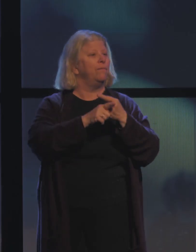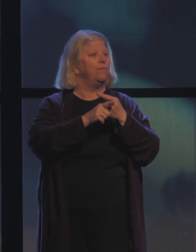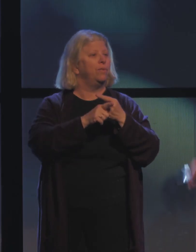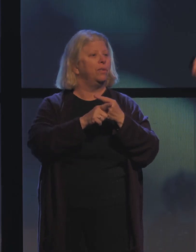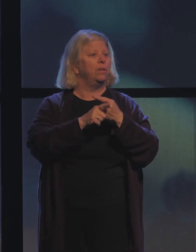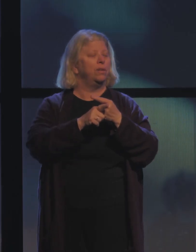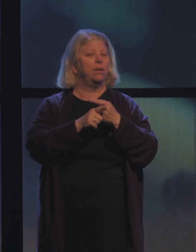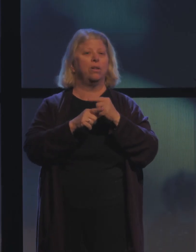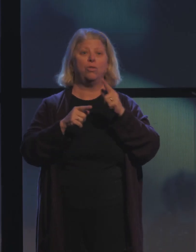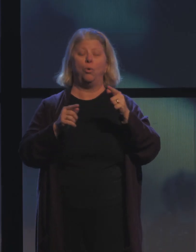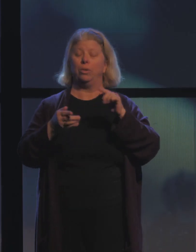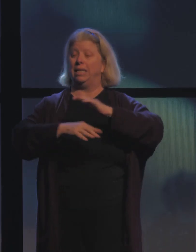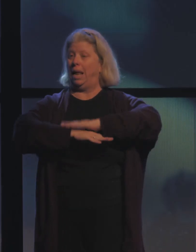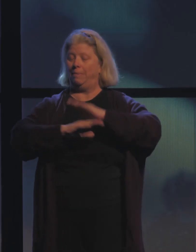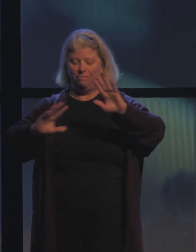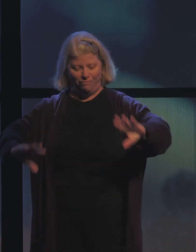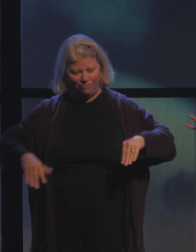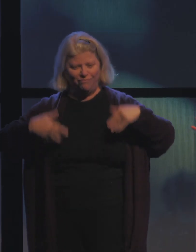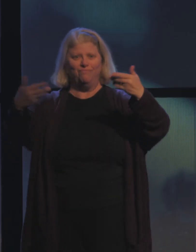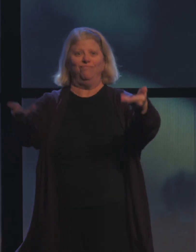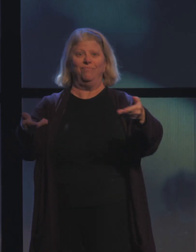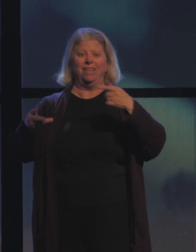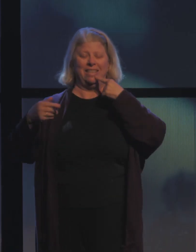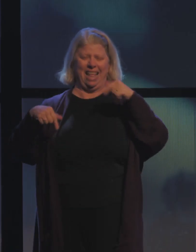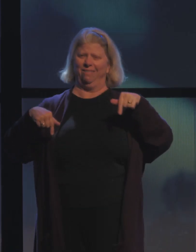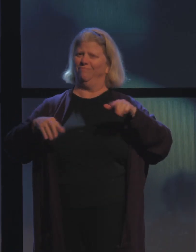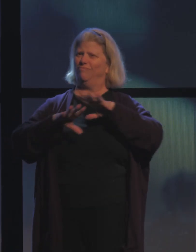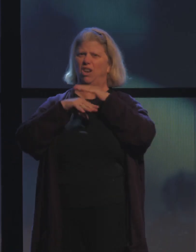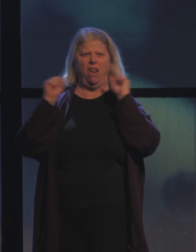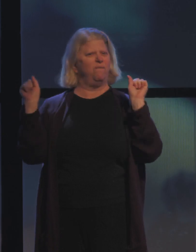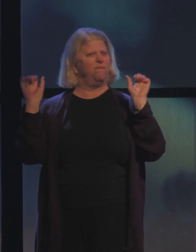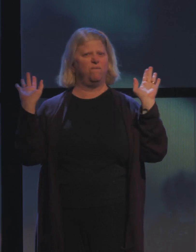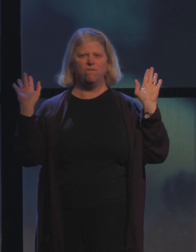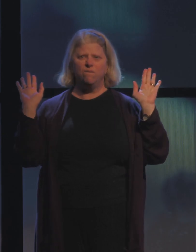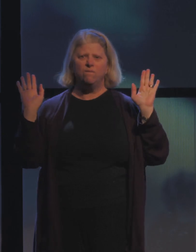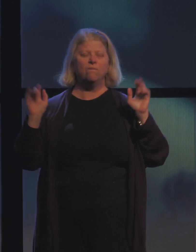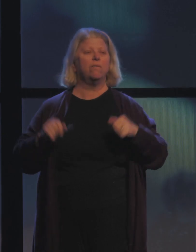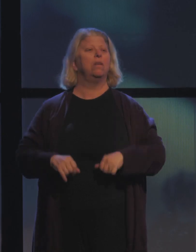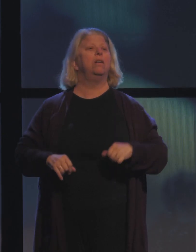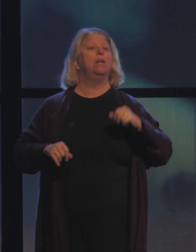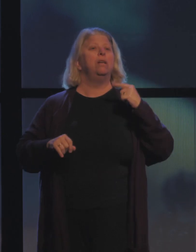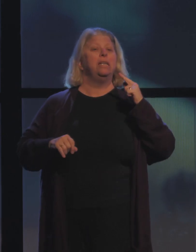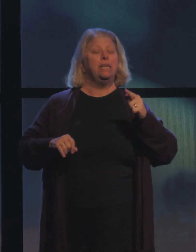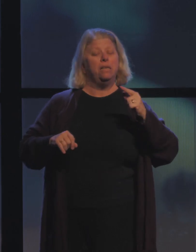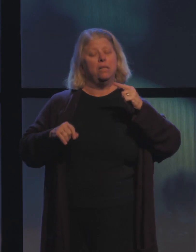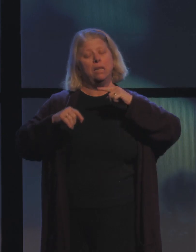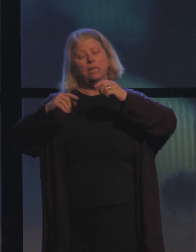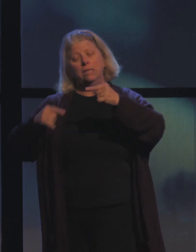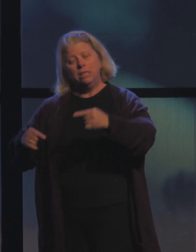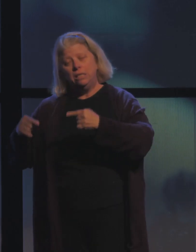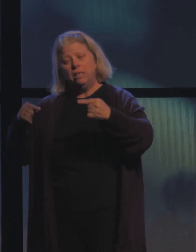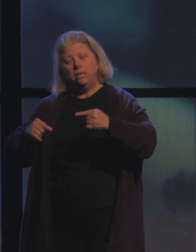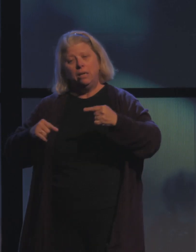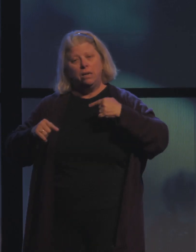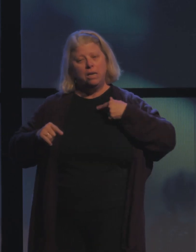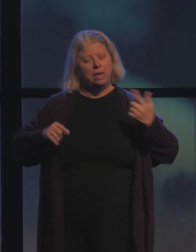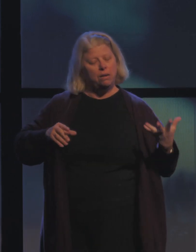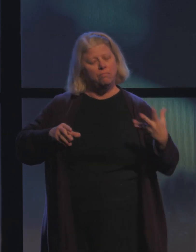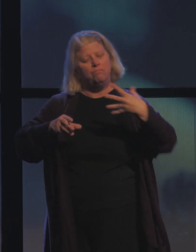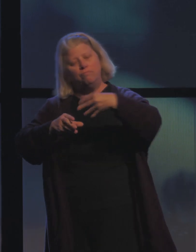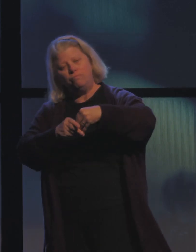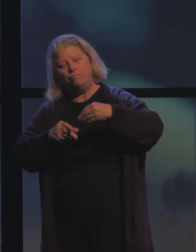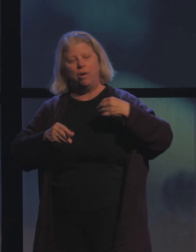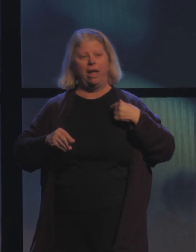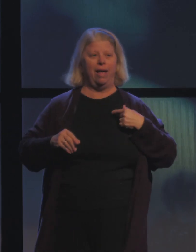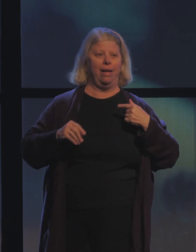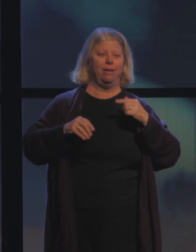He flipped those tables and said that this is enough. He leaned into the tension and the oppression that was